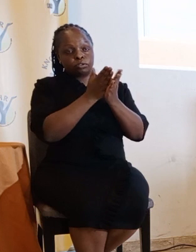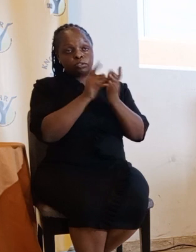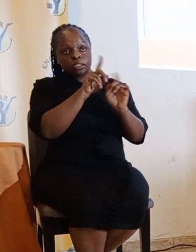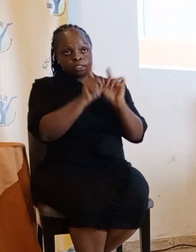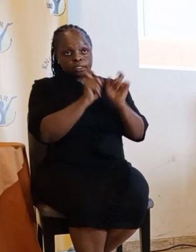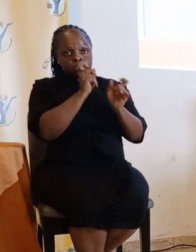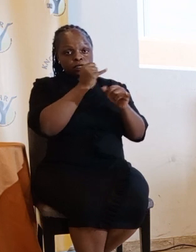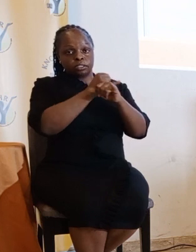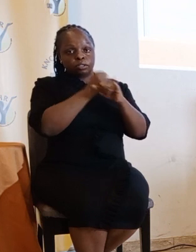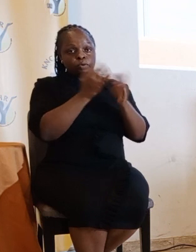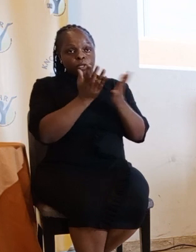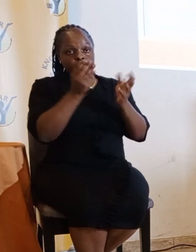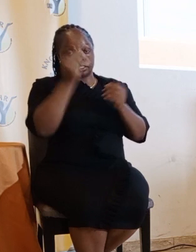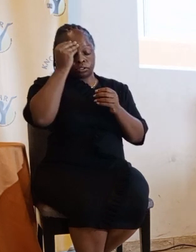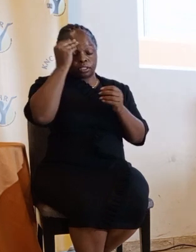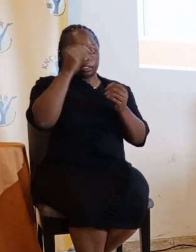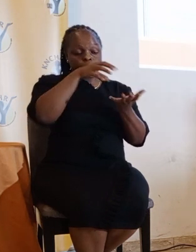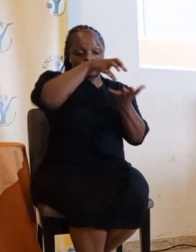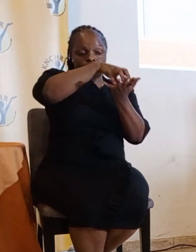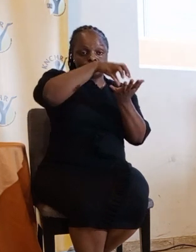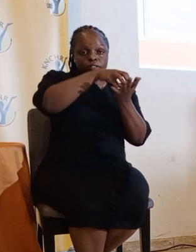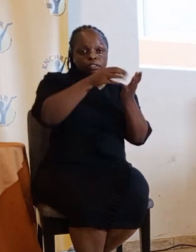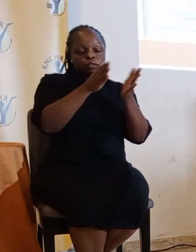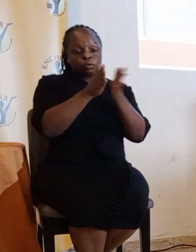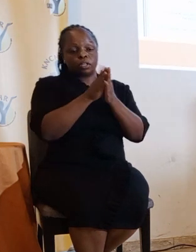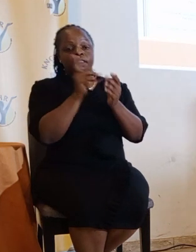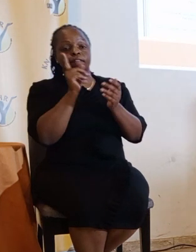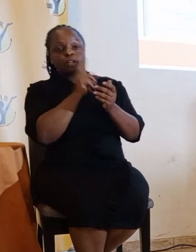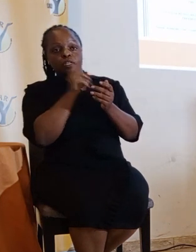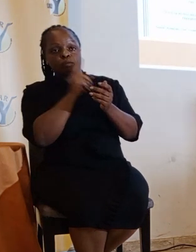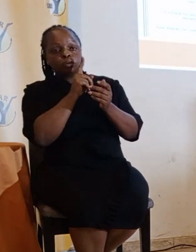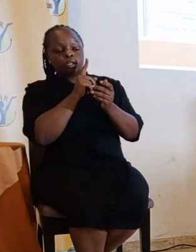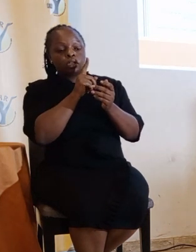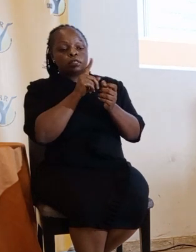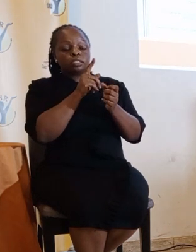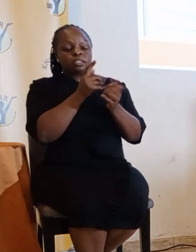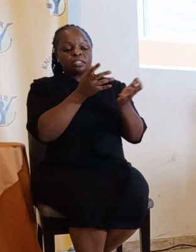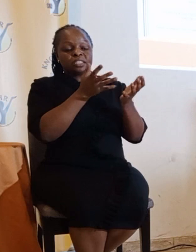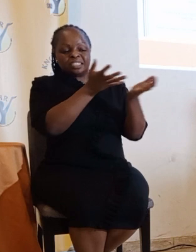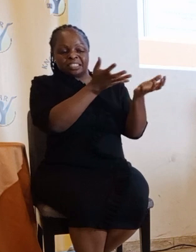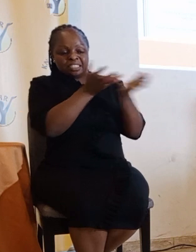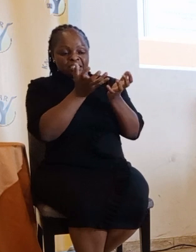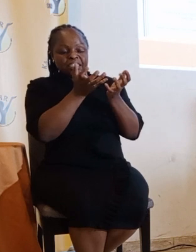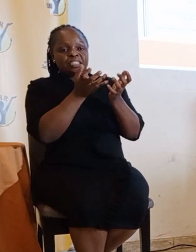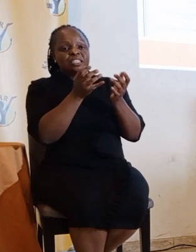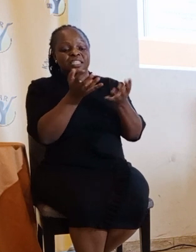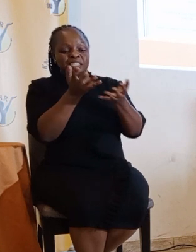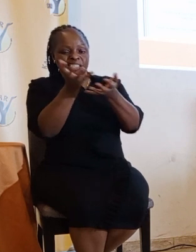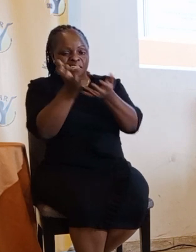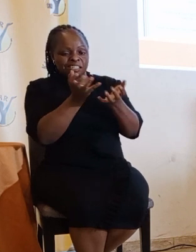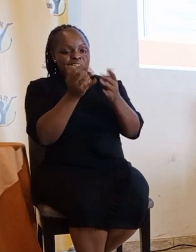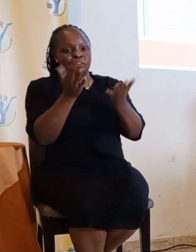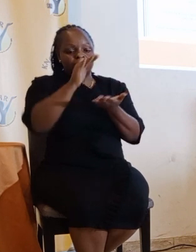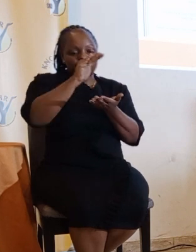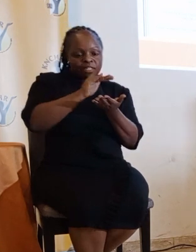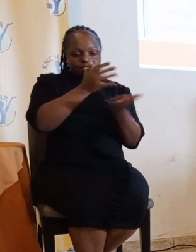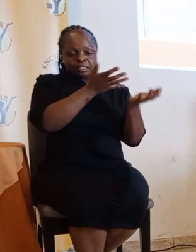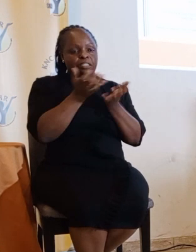where students have been categorized as either vulnerable, extremely needy, or less needy.